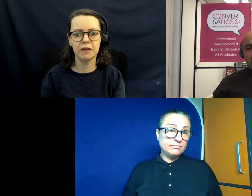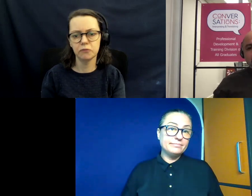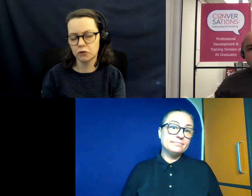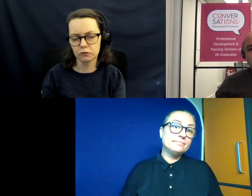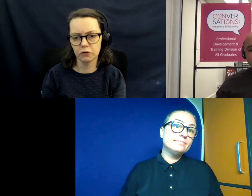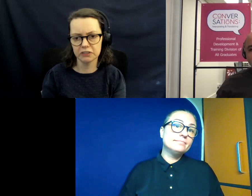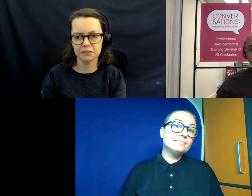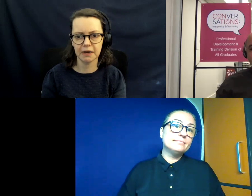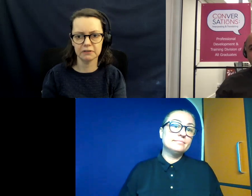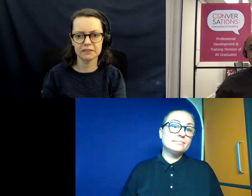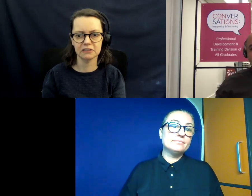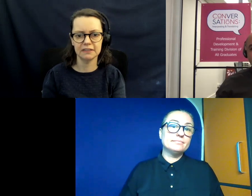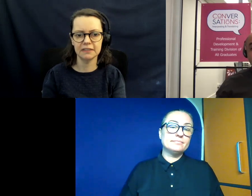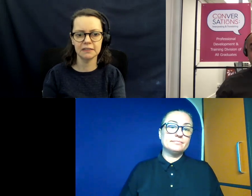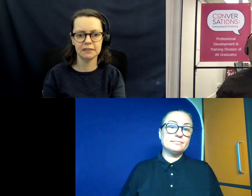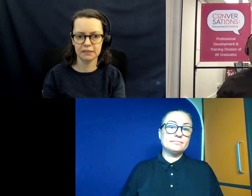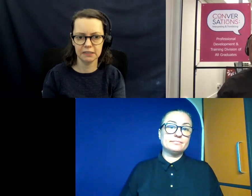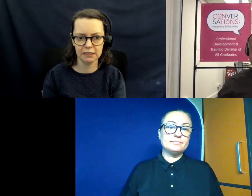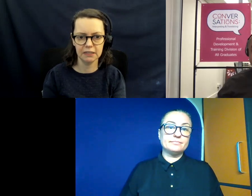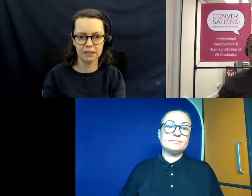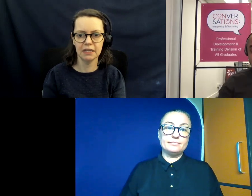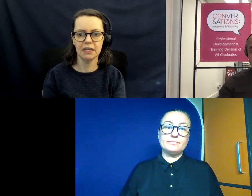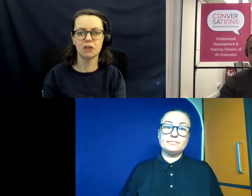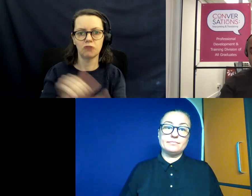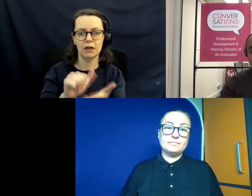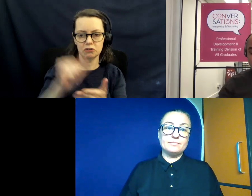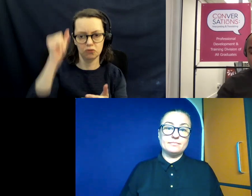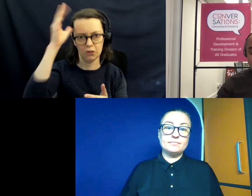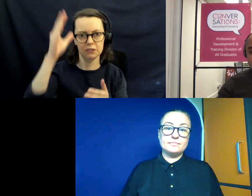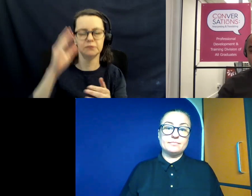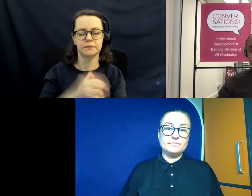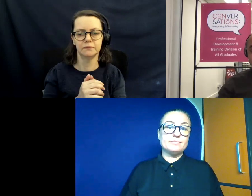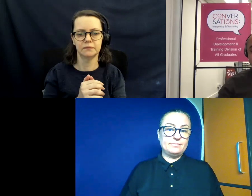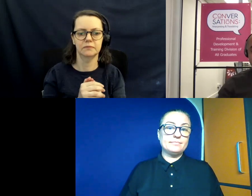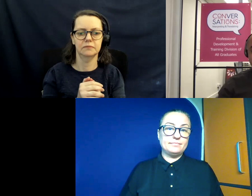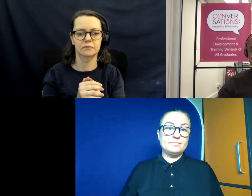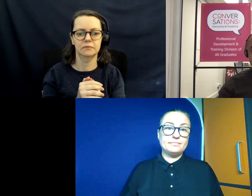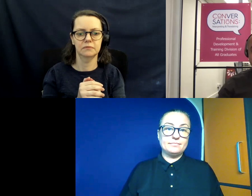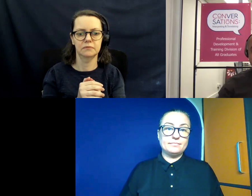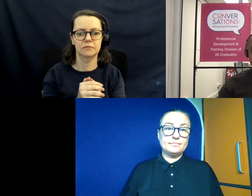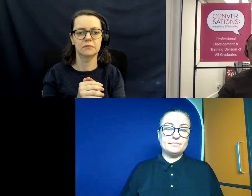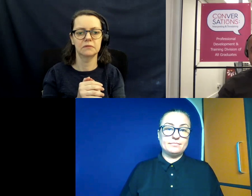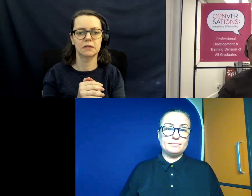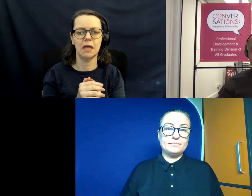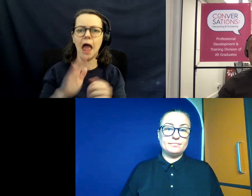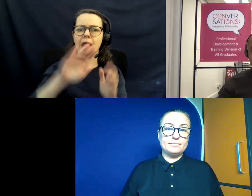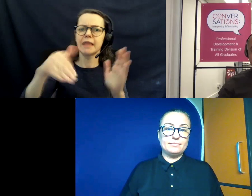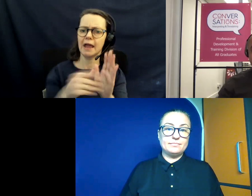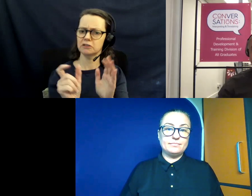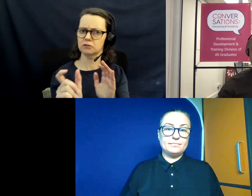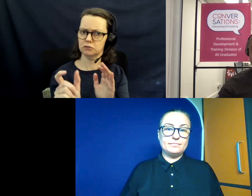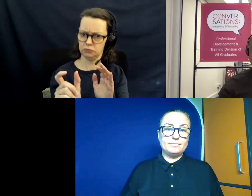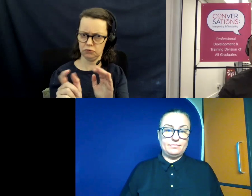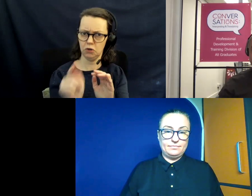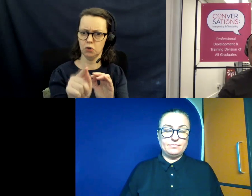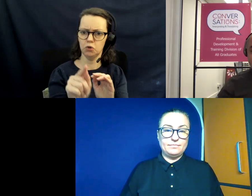If knowledge is power, essentially. Indeed, indeed. And the segment at the end that you and